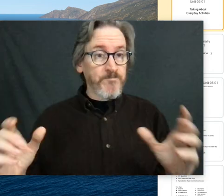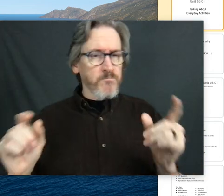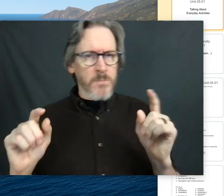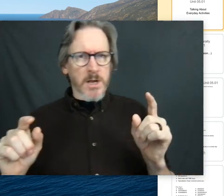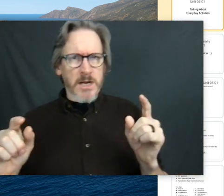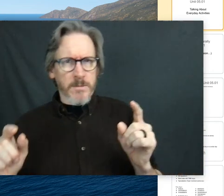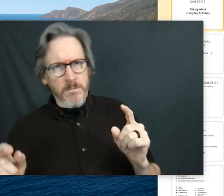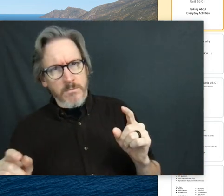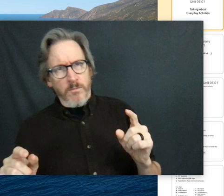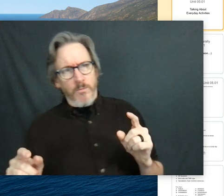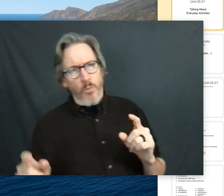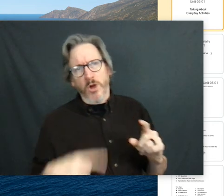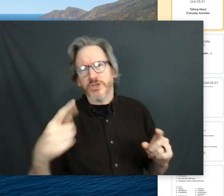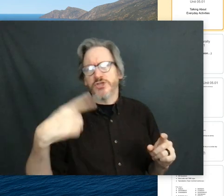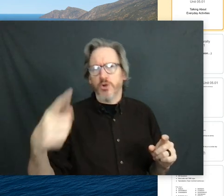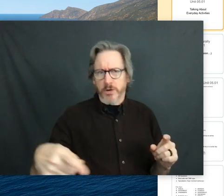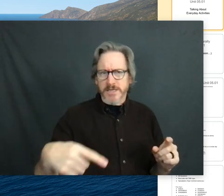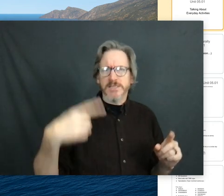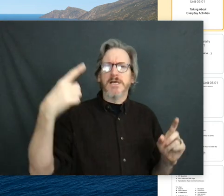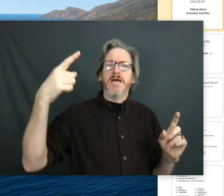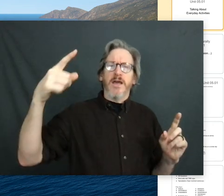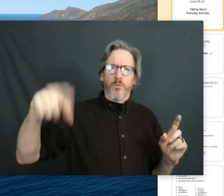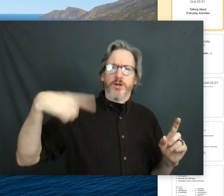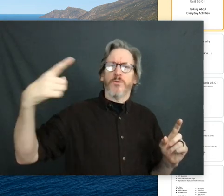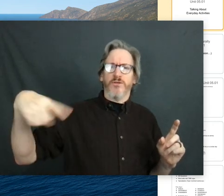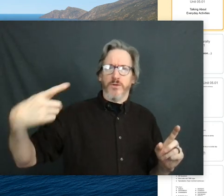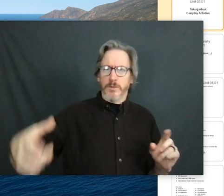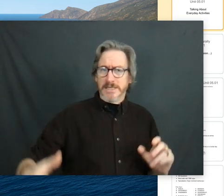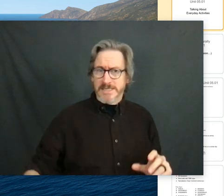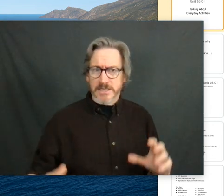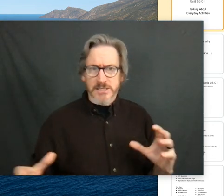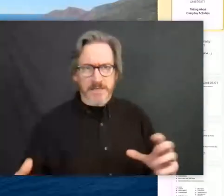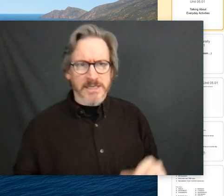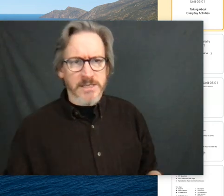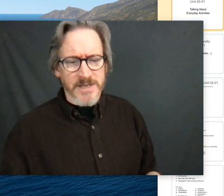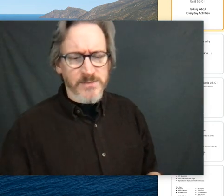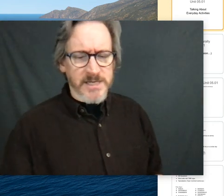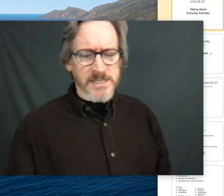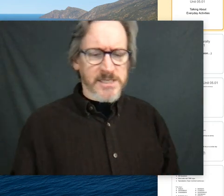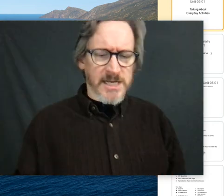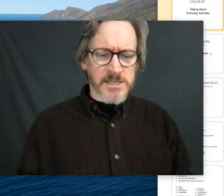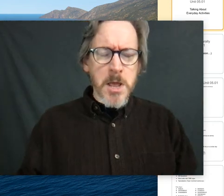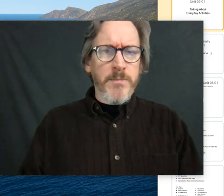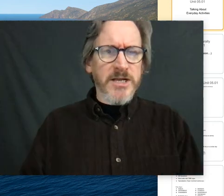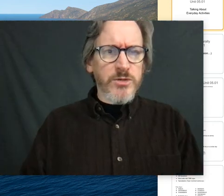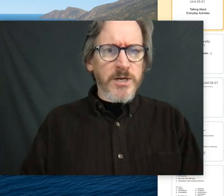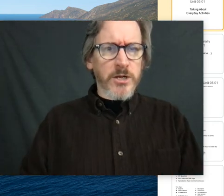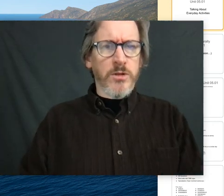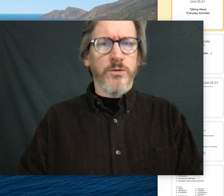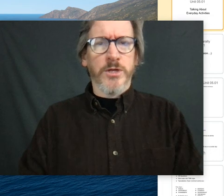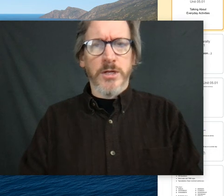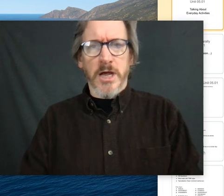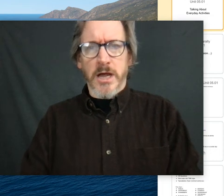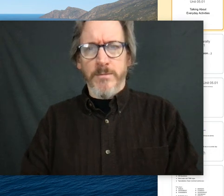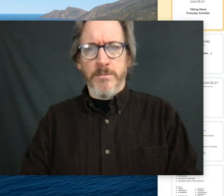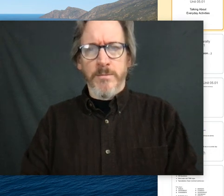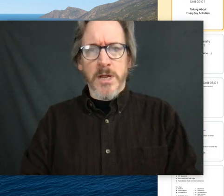2. Watch the stories and work your way through Unit 6, and that's the best way to synthesize. But I do want to